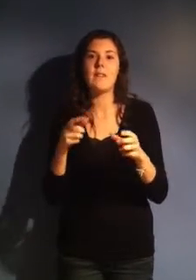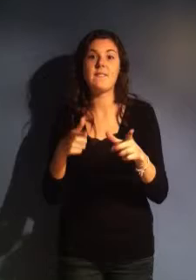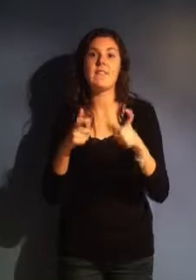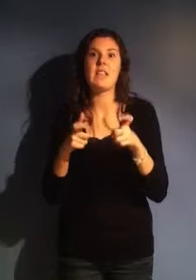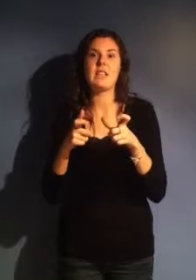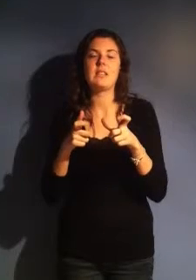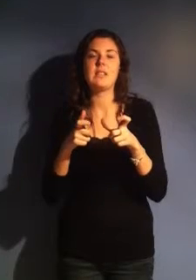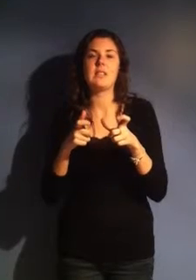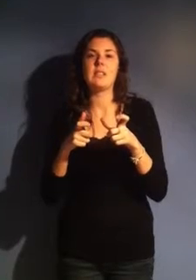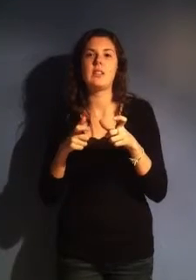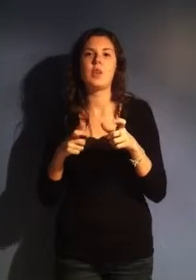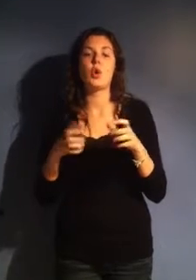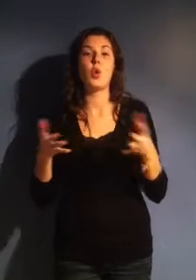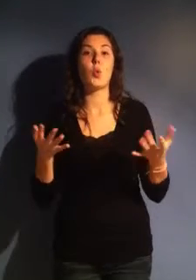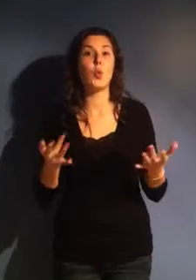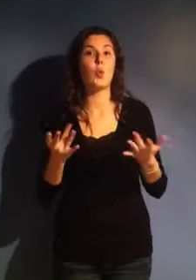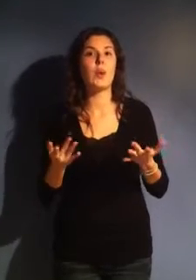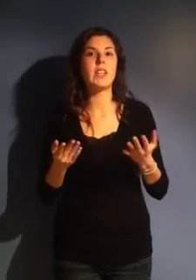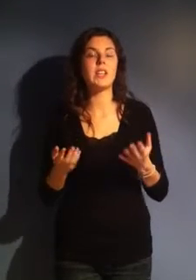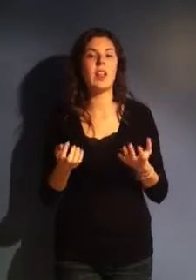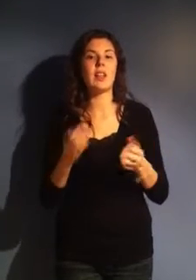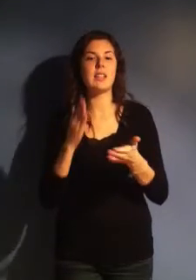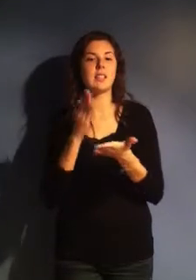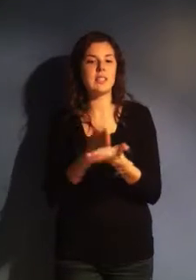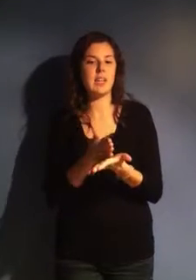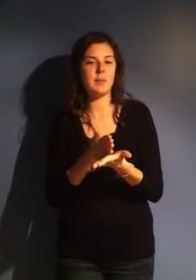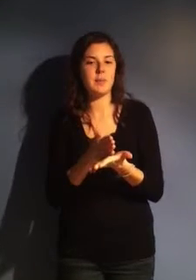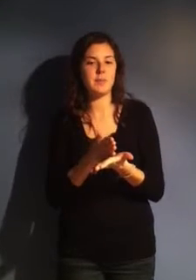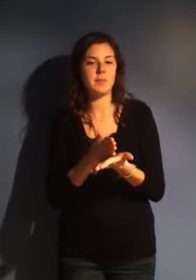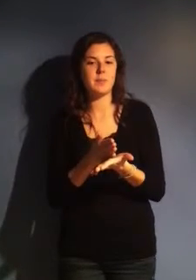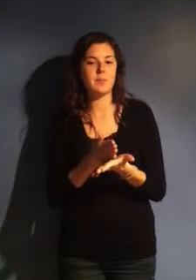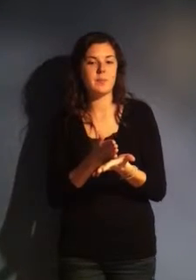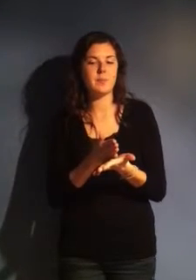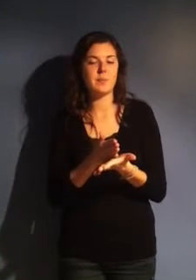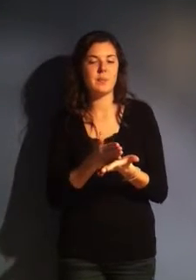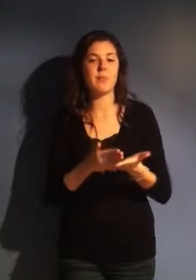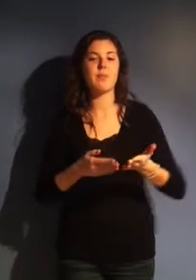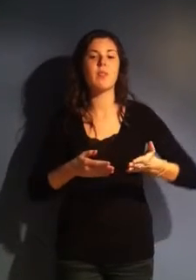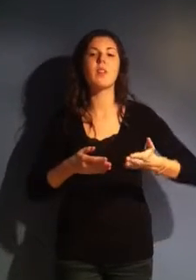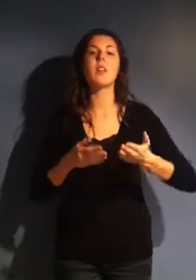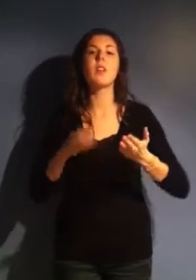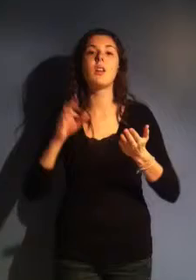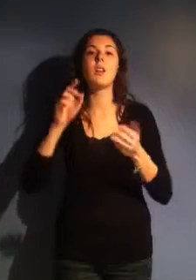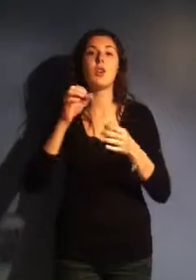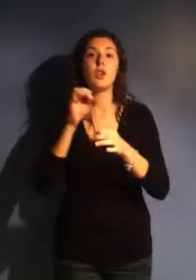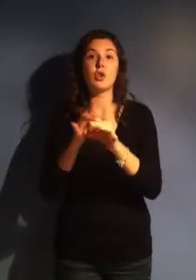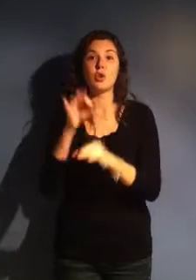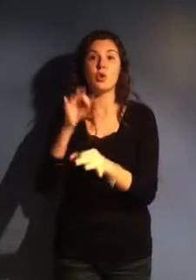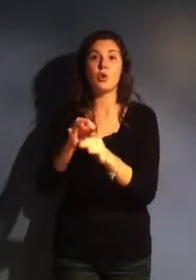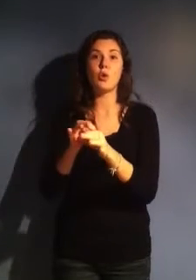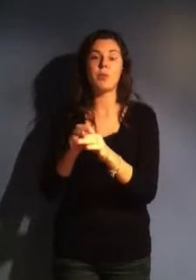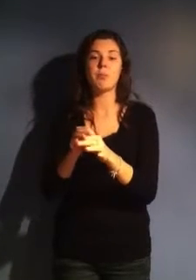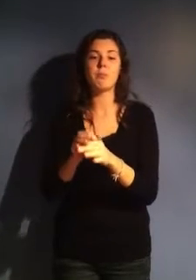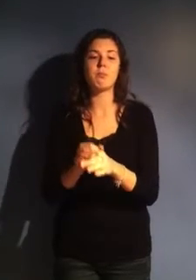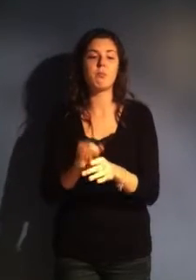And after that, you put the 10 ml culture tube on the shaker. Then you turn it up, and then you close the